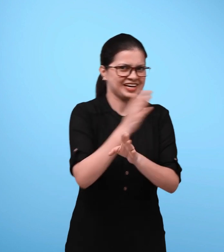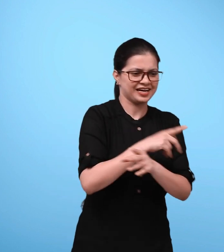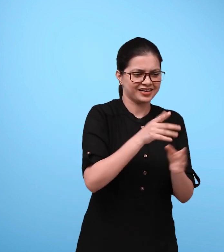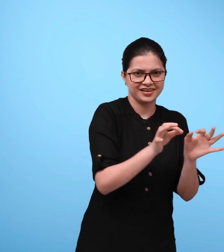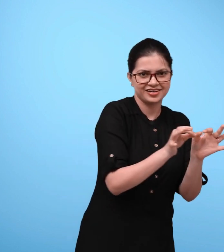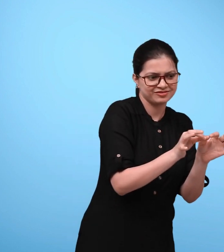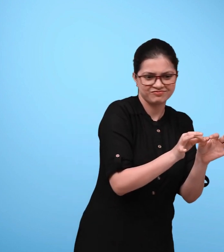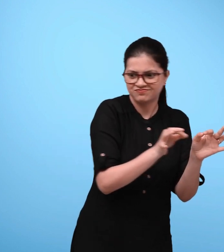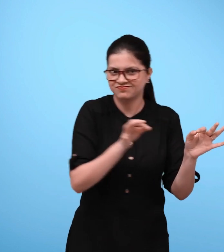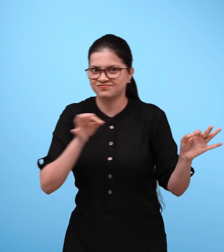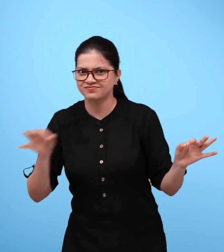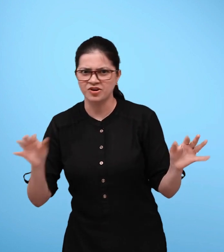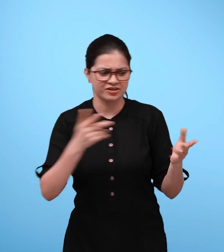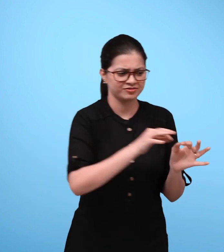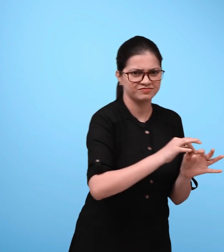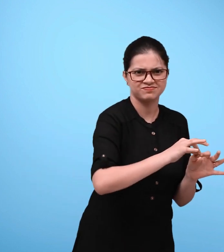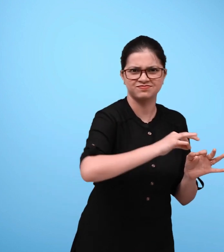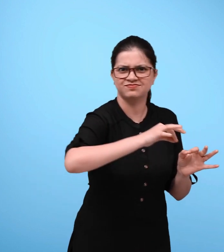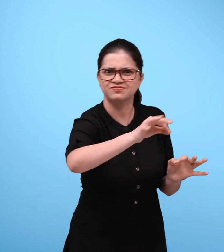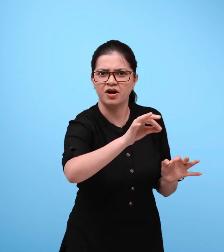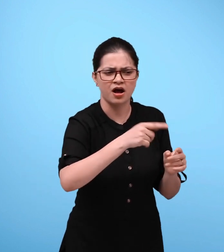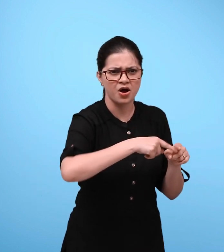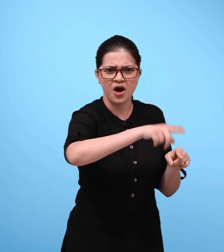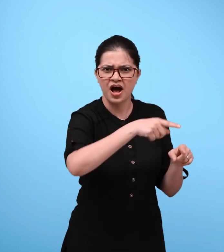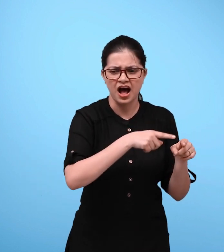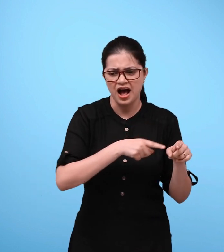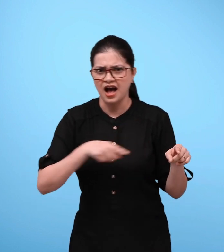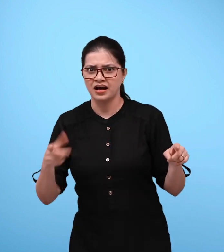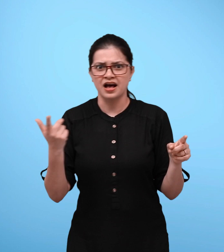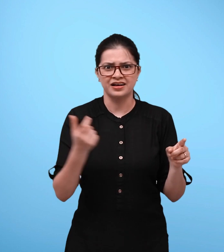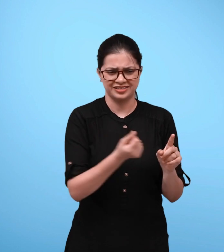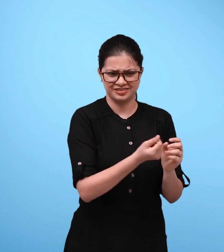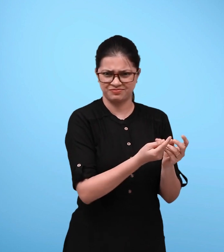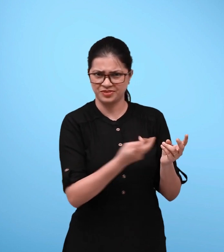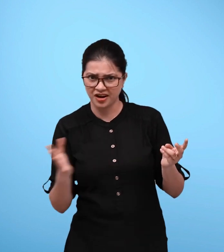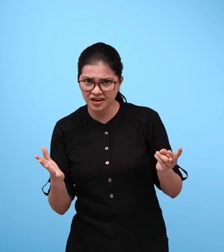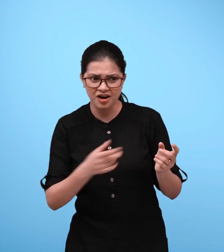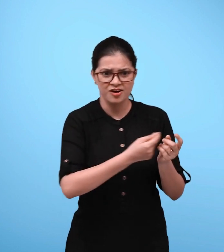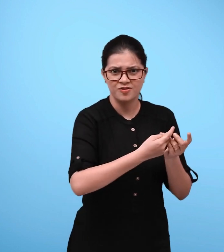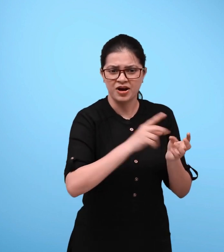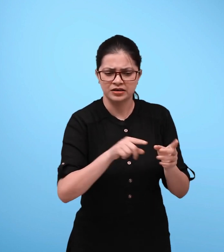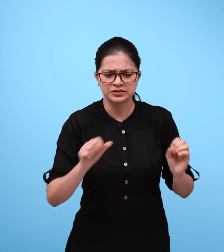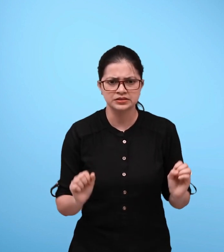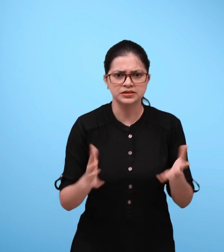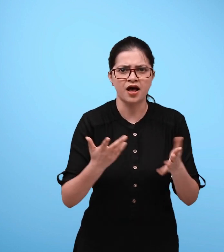Before we do that, we do need to know the correct way of measuring lengths and distances.